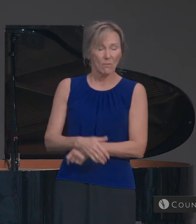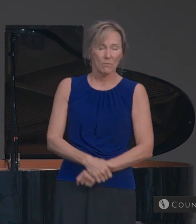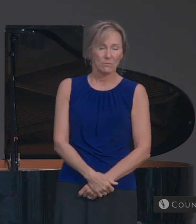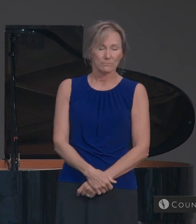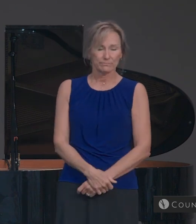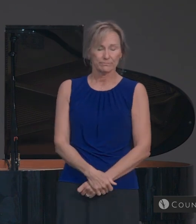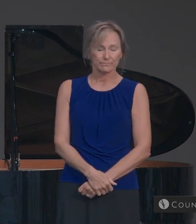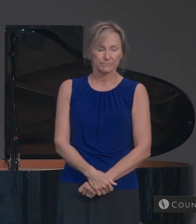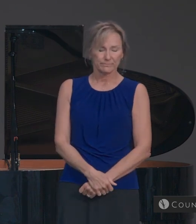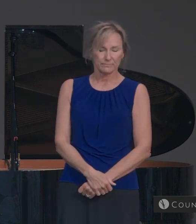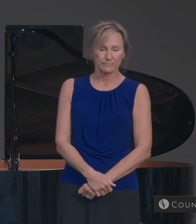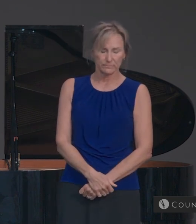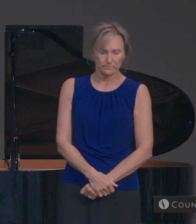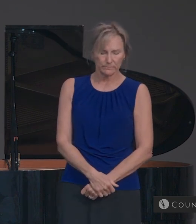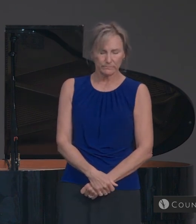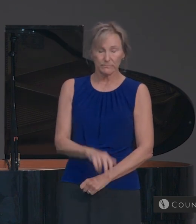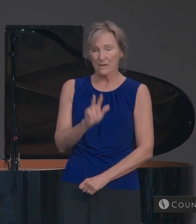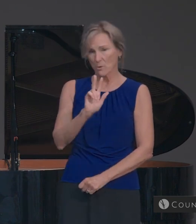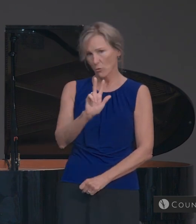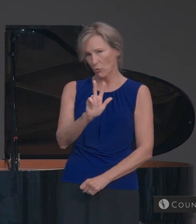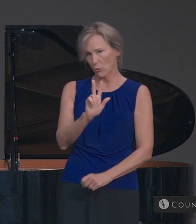do.